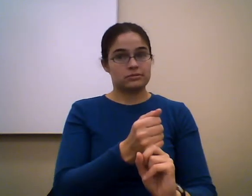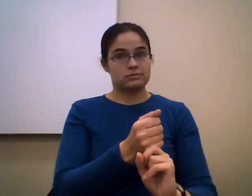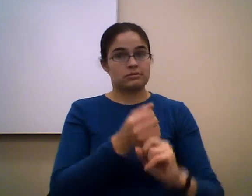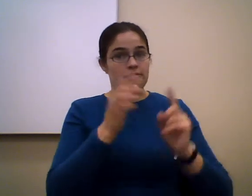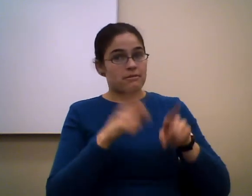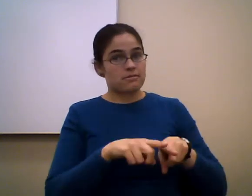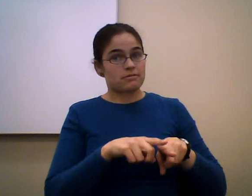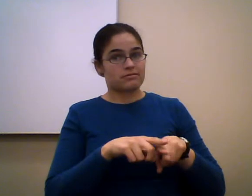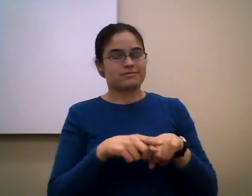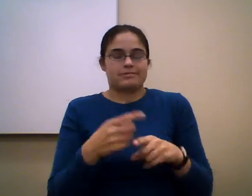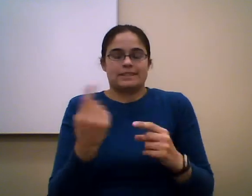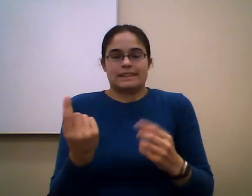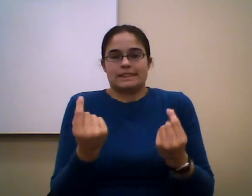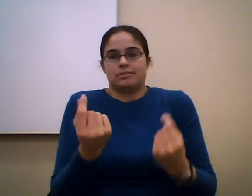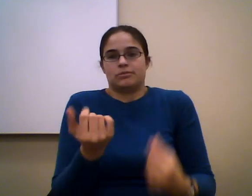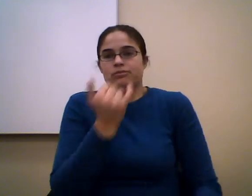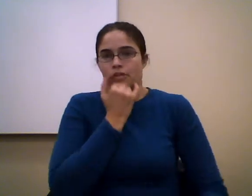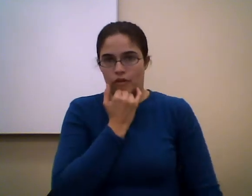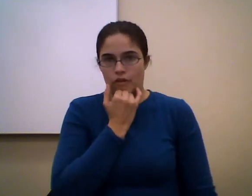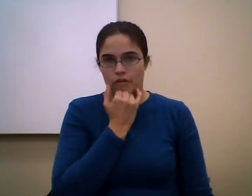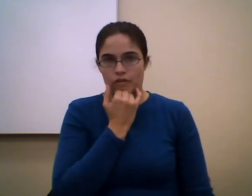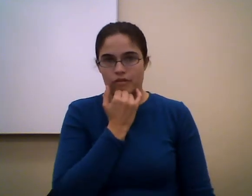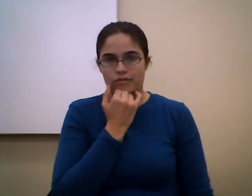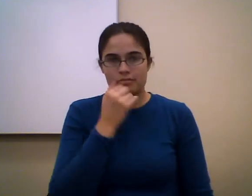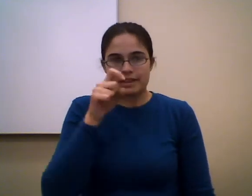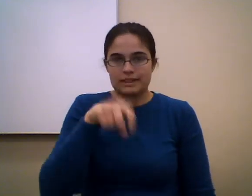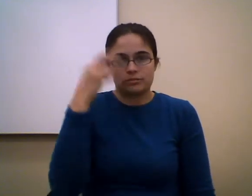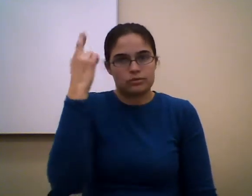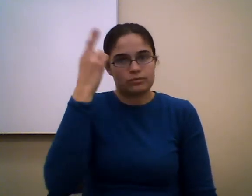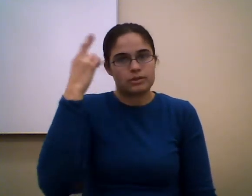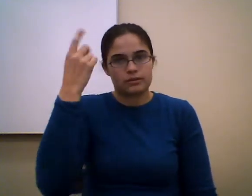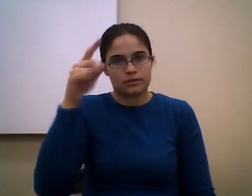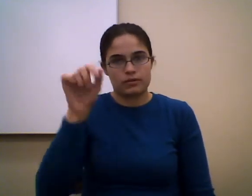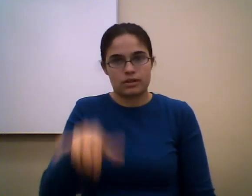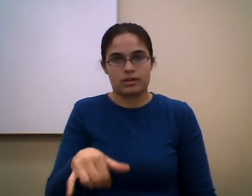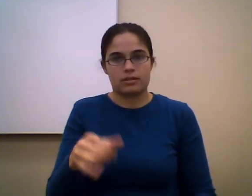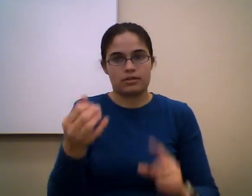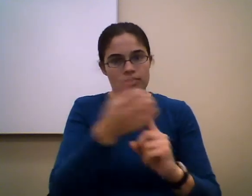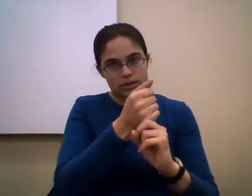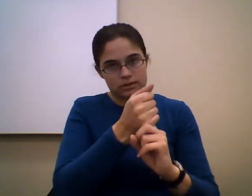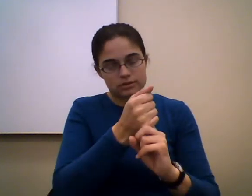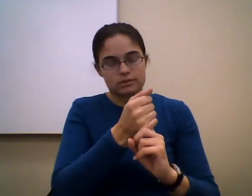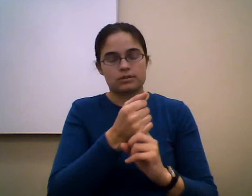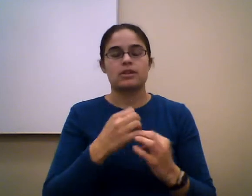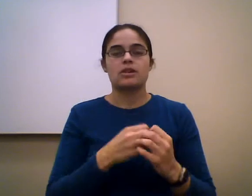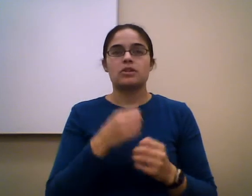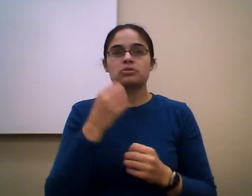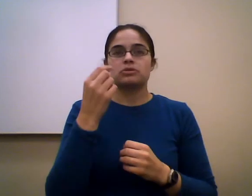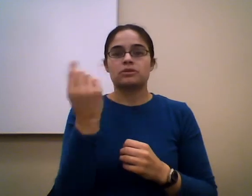crime. At that point, the police officer will escort the individual under arrest for